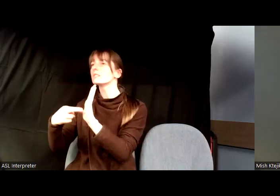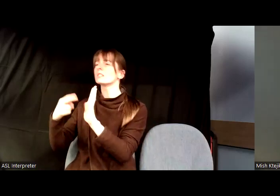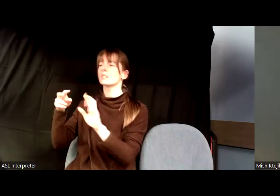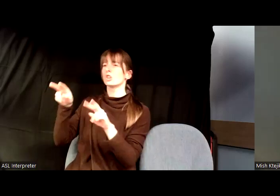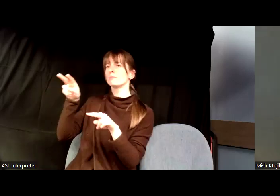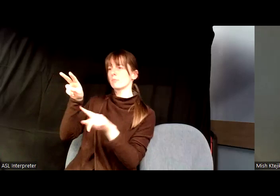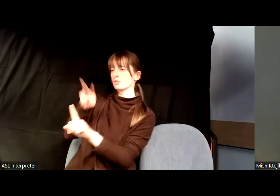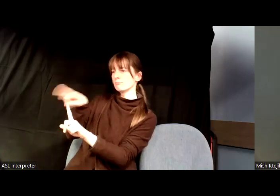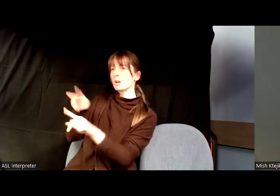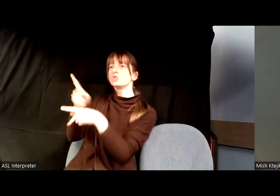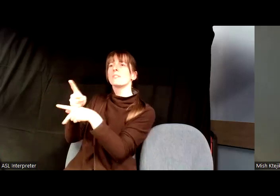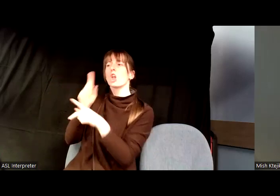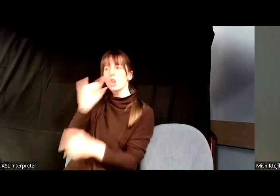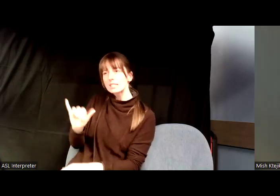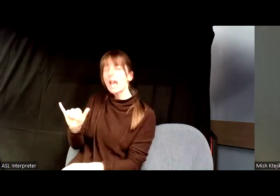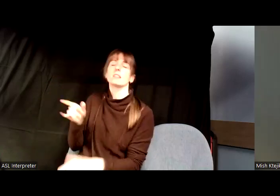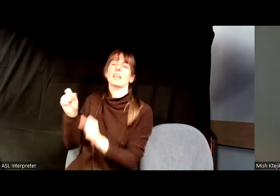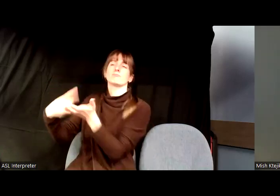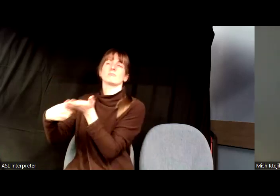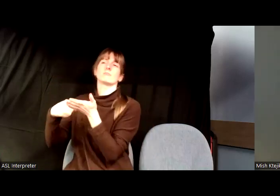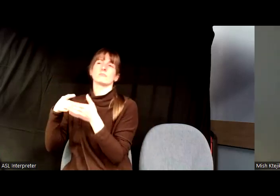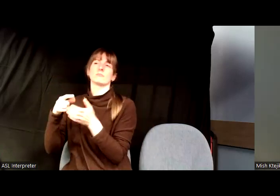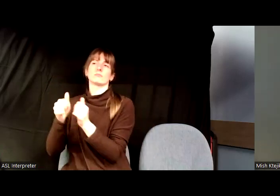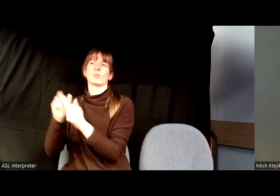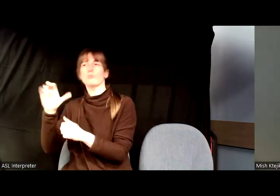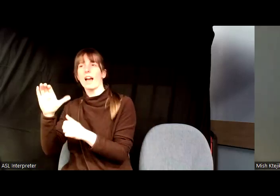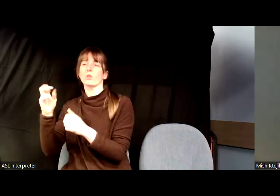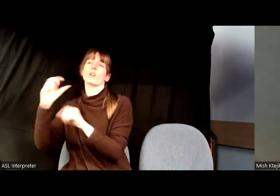box that we have that the statute gave us.